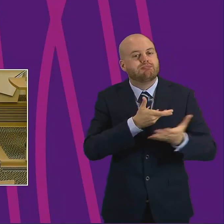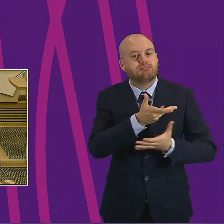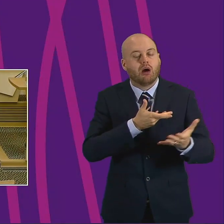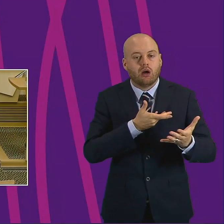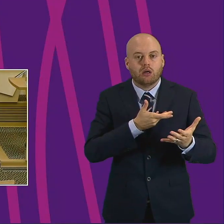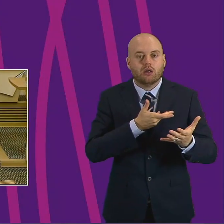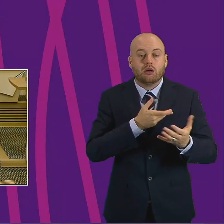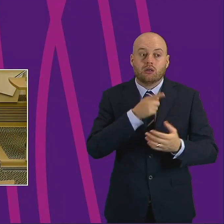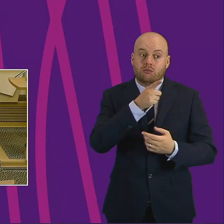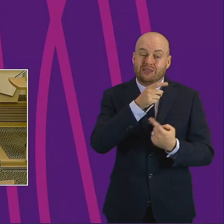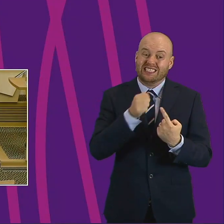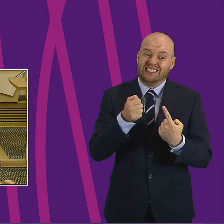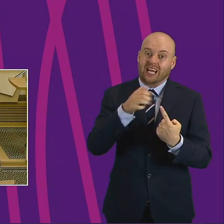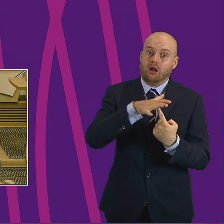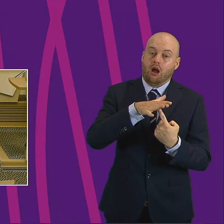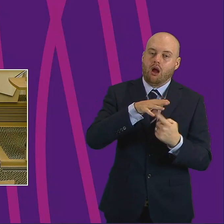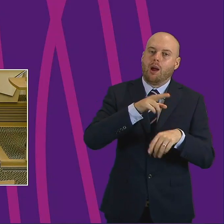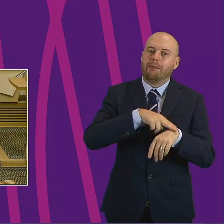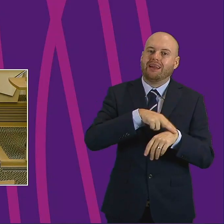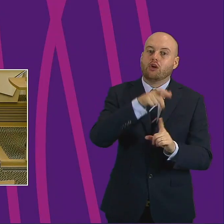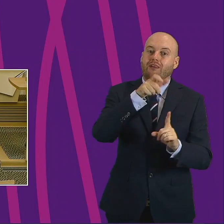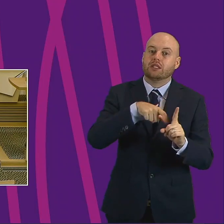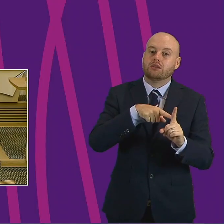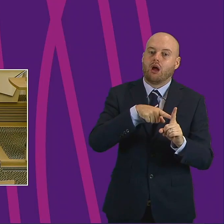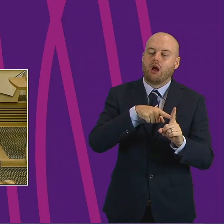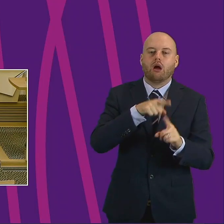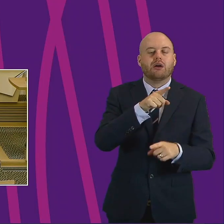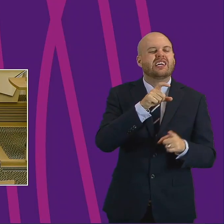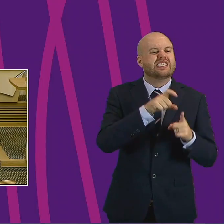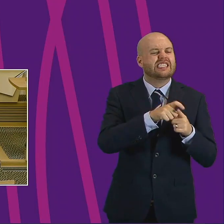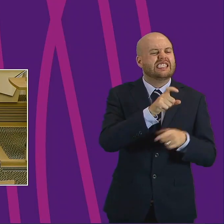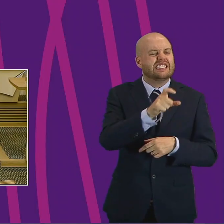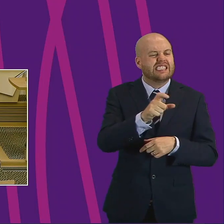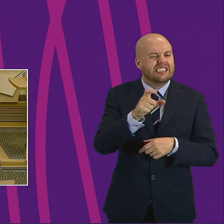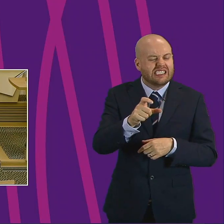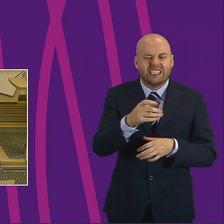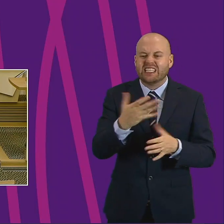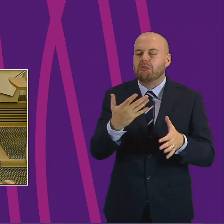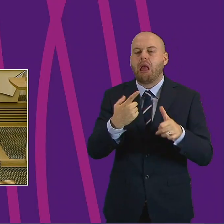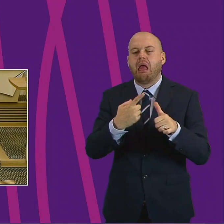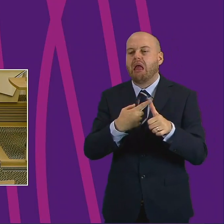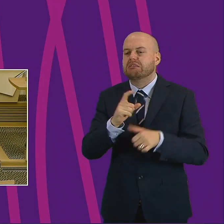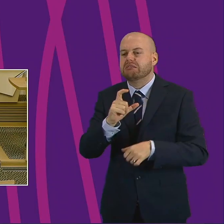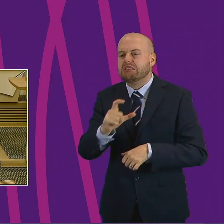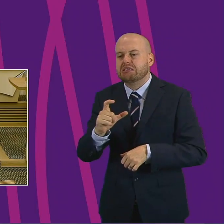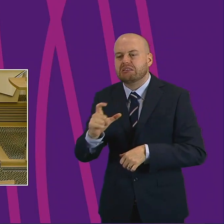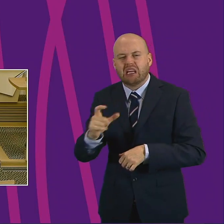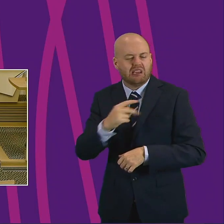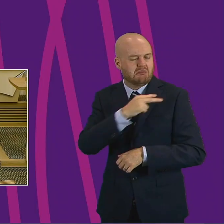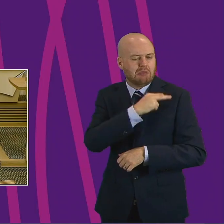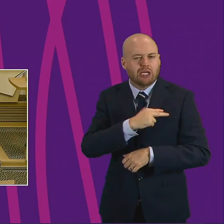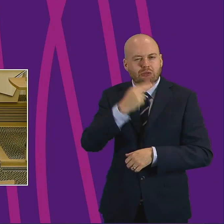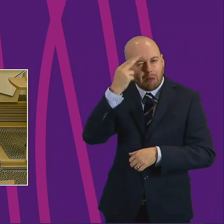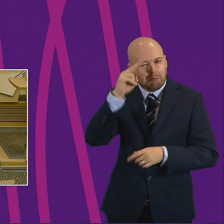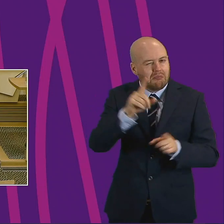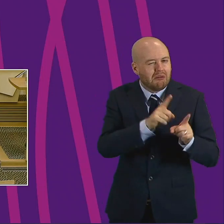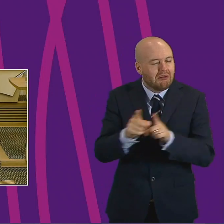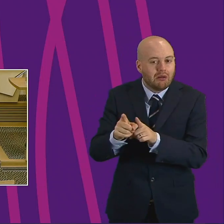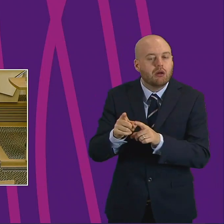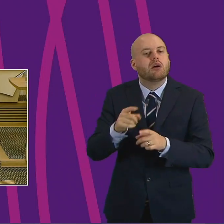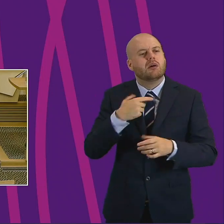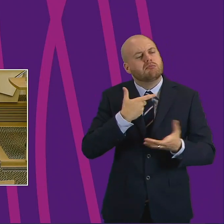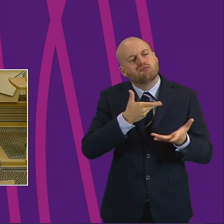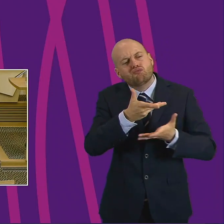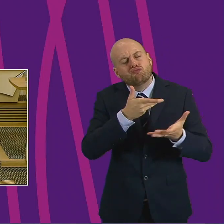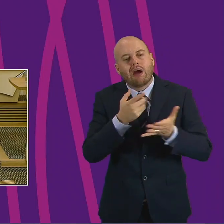the most senior police officers, Chief Constable, his DCCs, his ACCs, about hate crime. And there is absolute zero